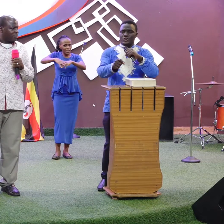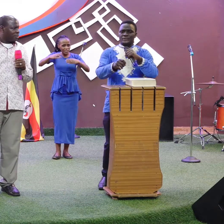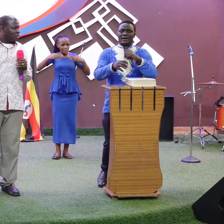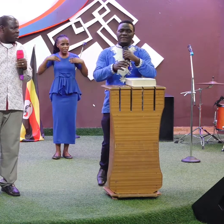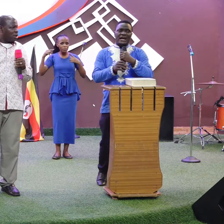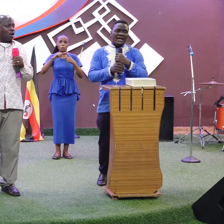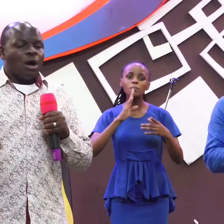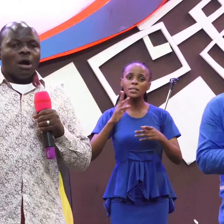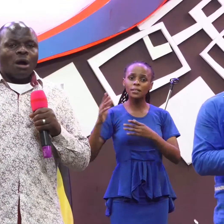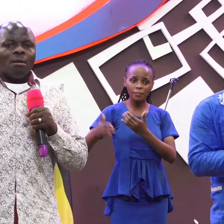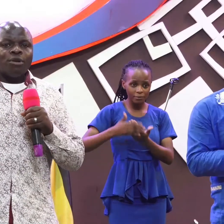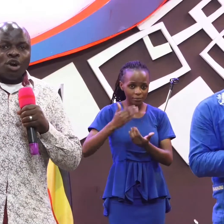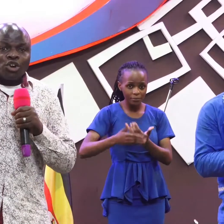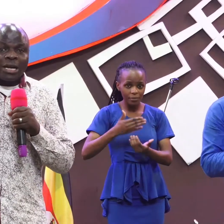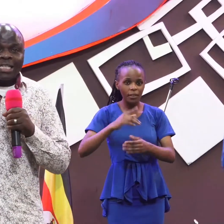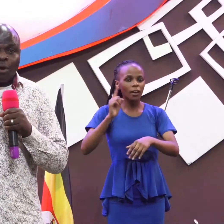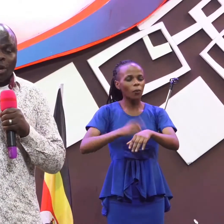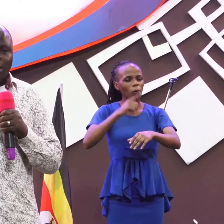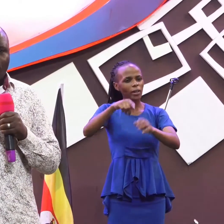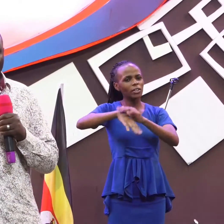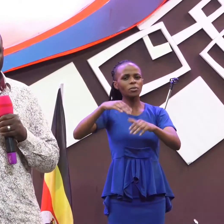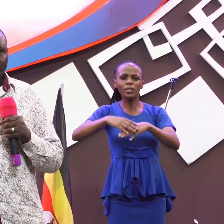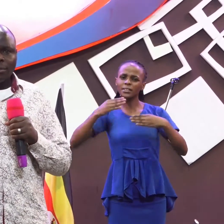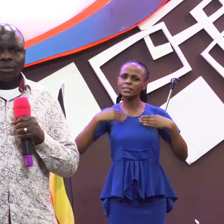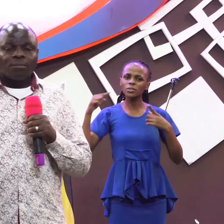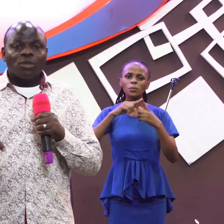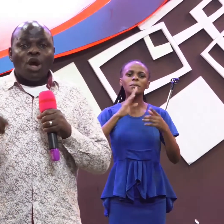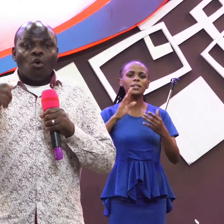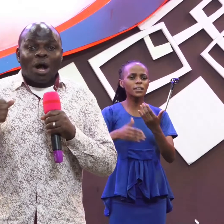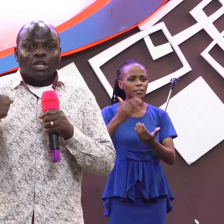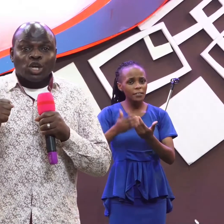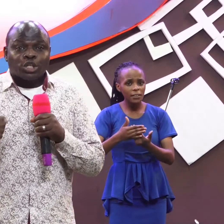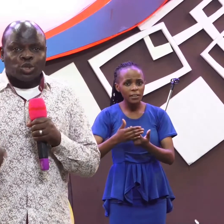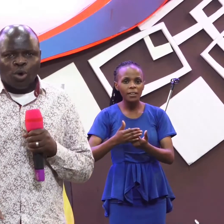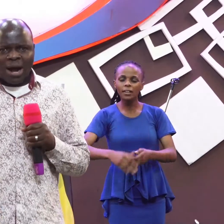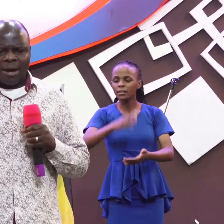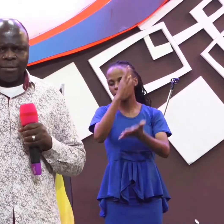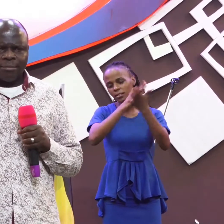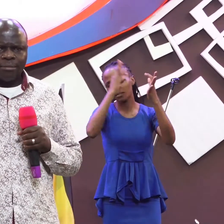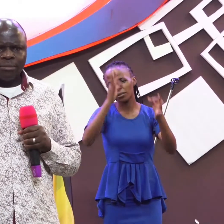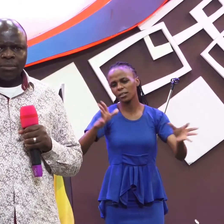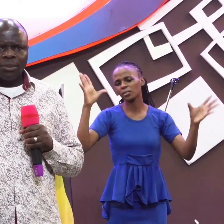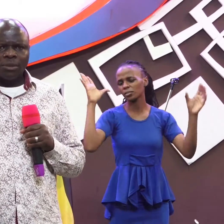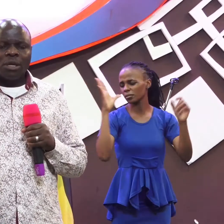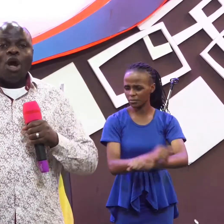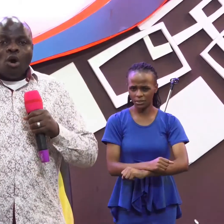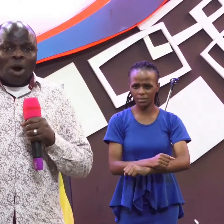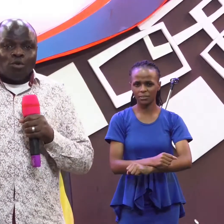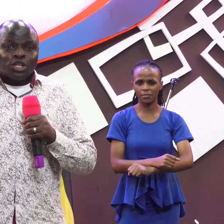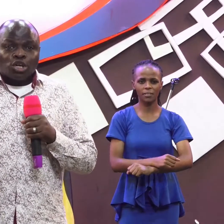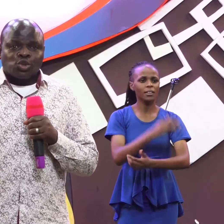Whenever you do not accept to be nurtured, whenever you do not accept counsel, there is something